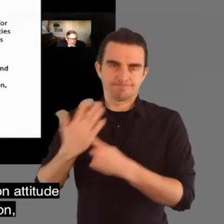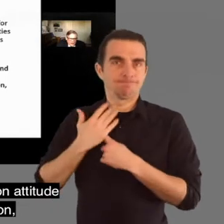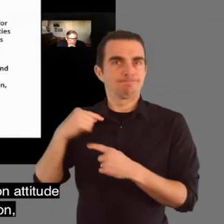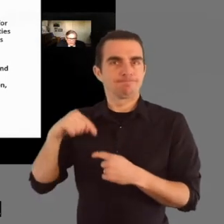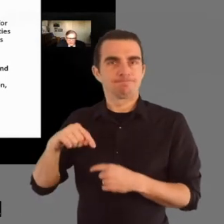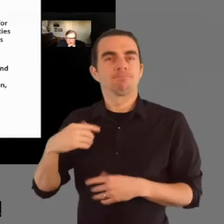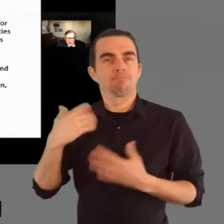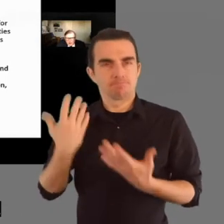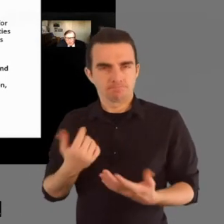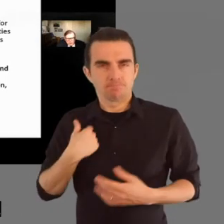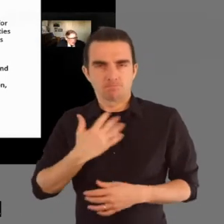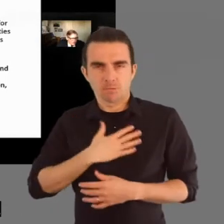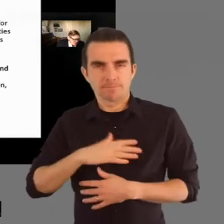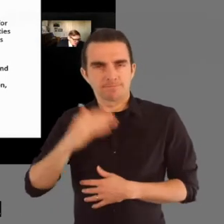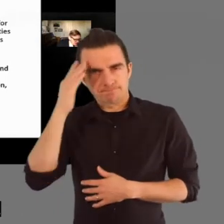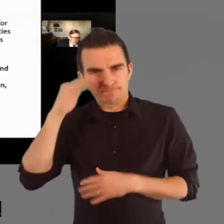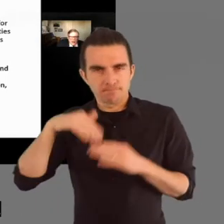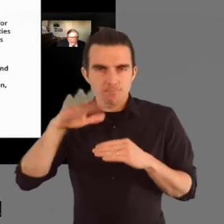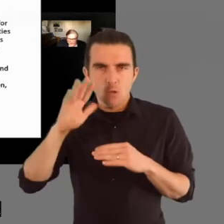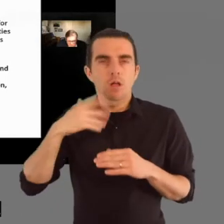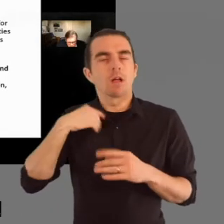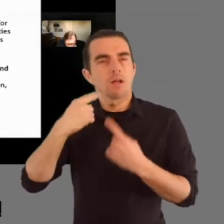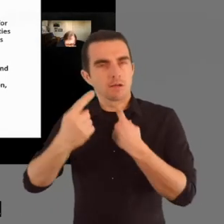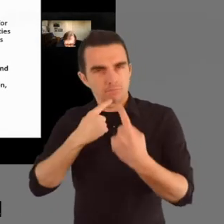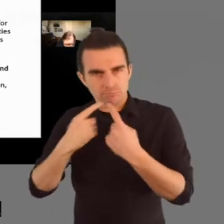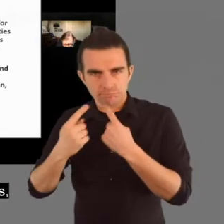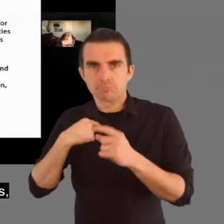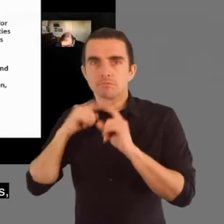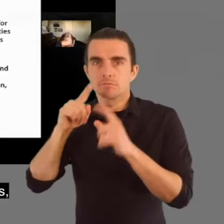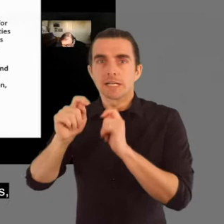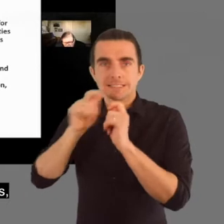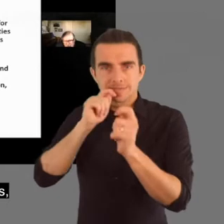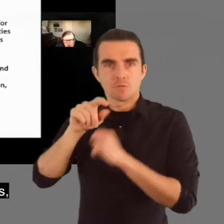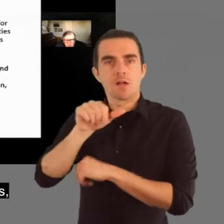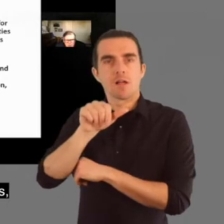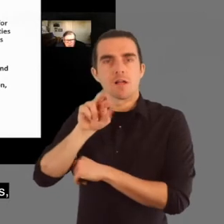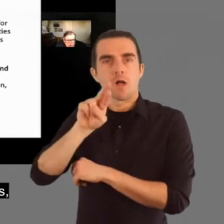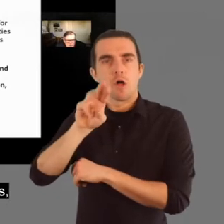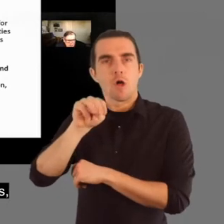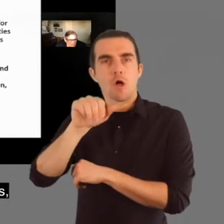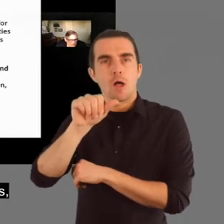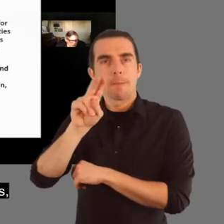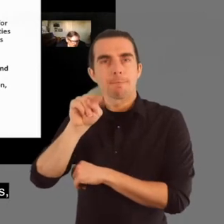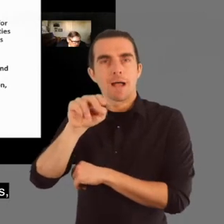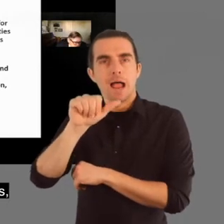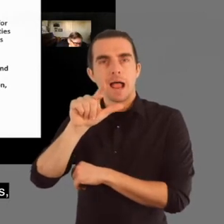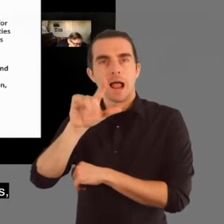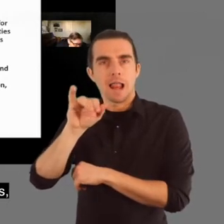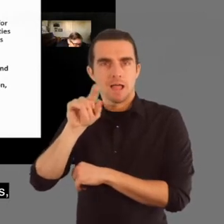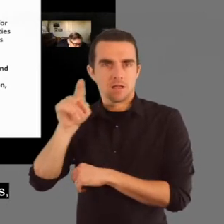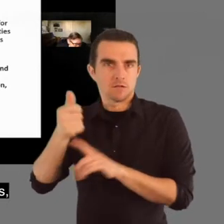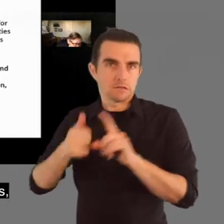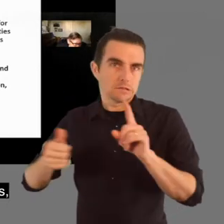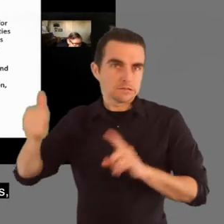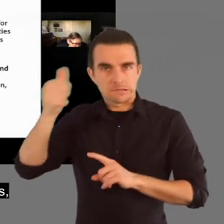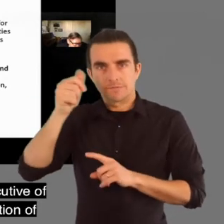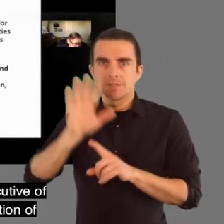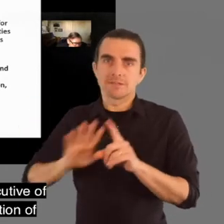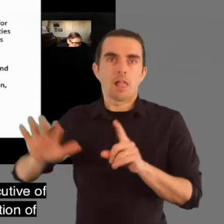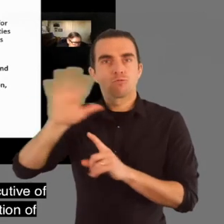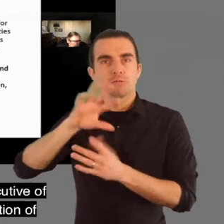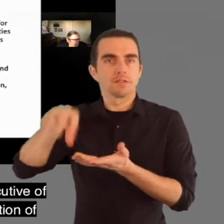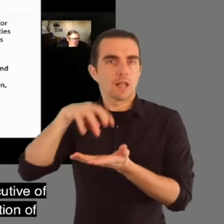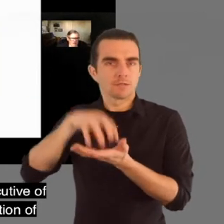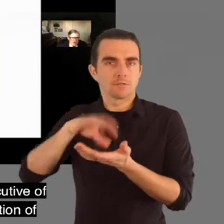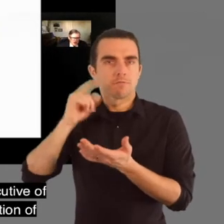discrimination and harassment were still critical barriers. So to find out more about this, I went and interviewed